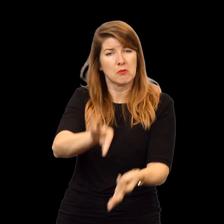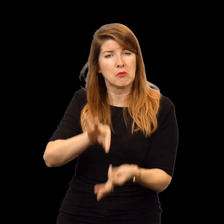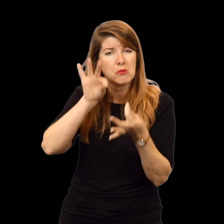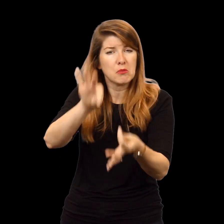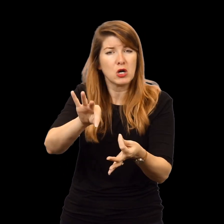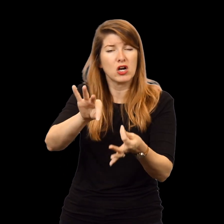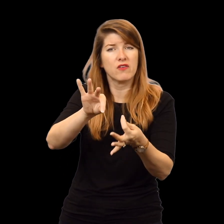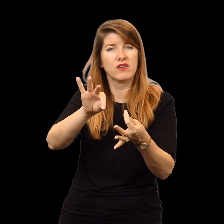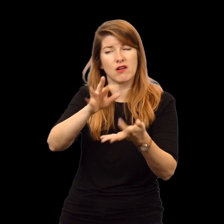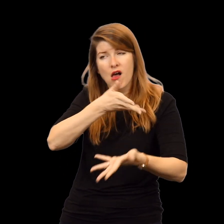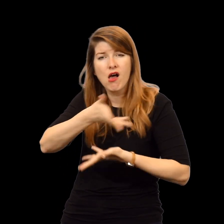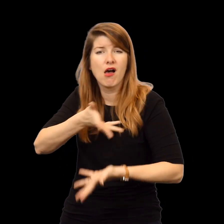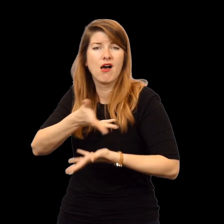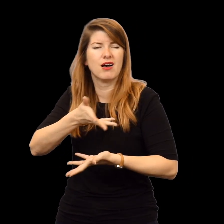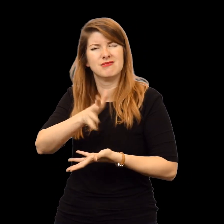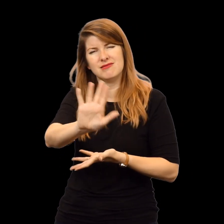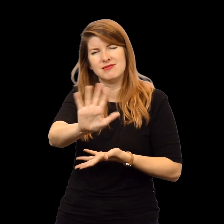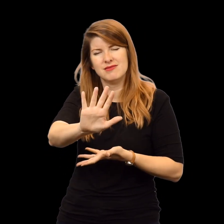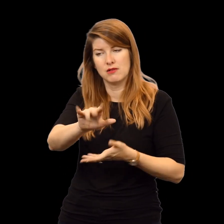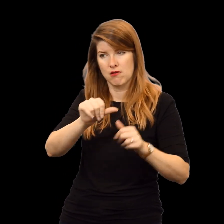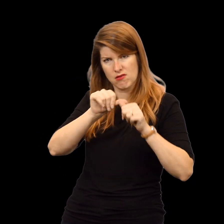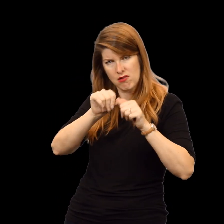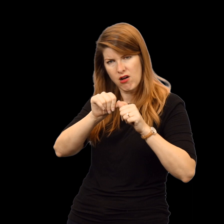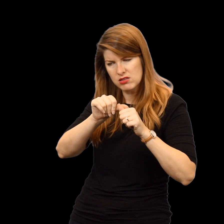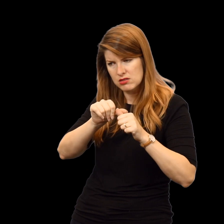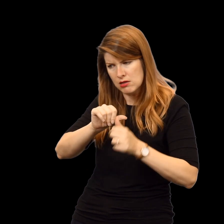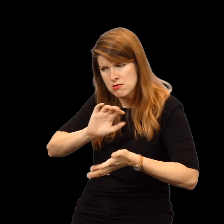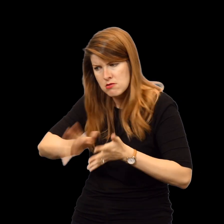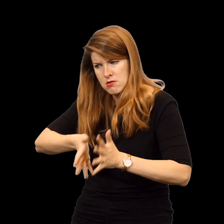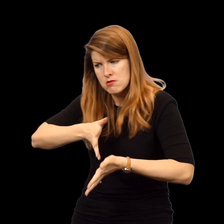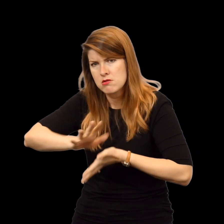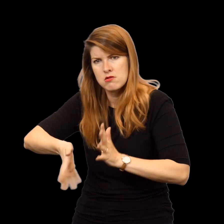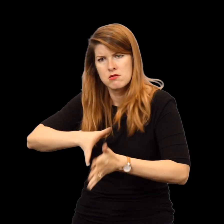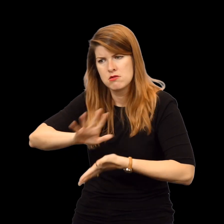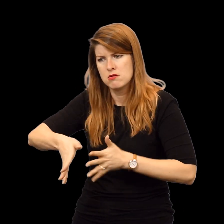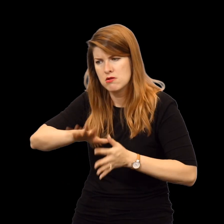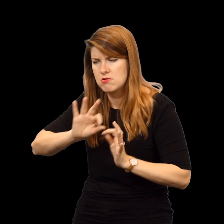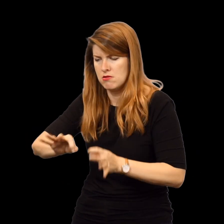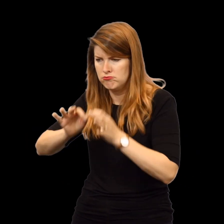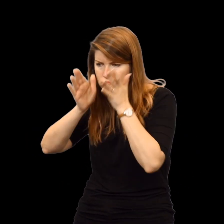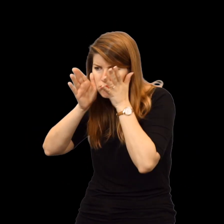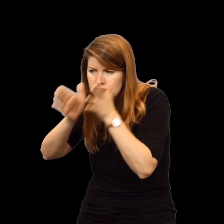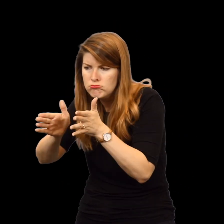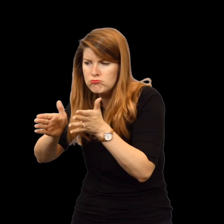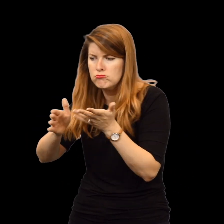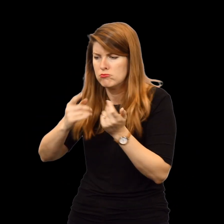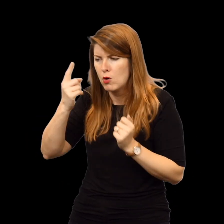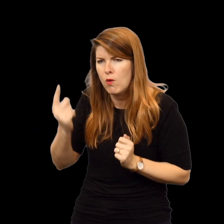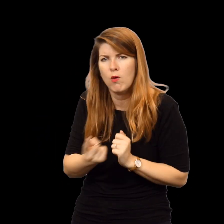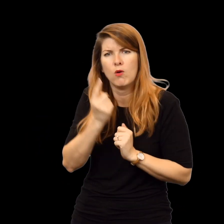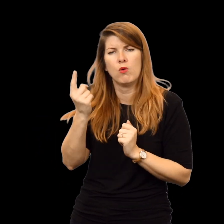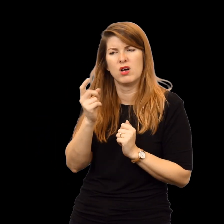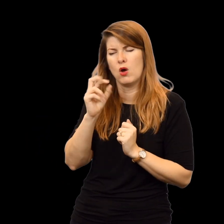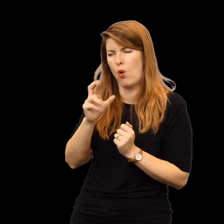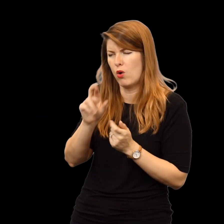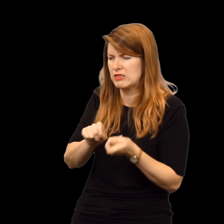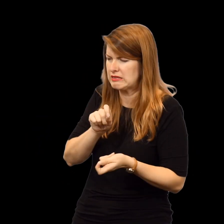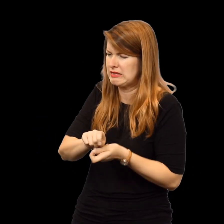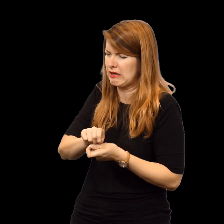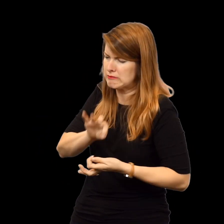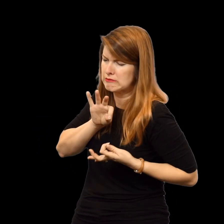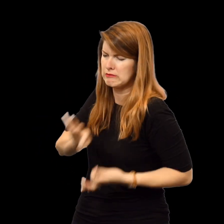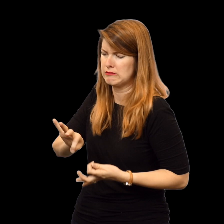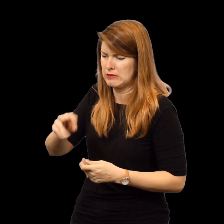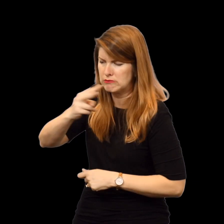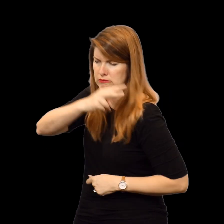it perfect. It's not about constantly being in tune and and